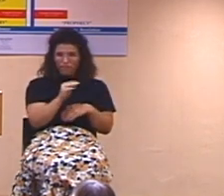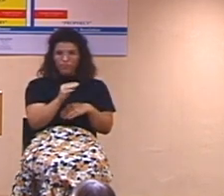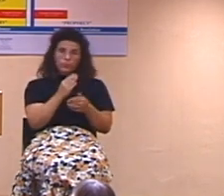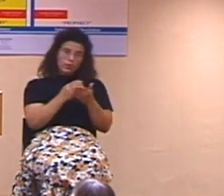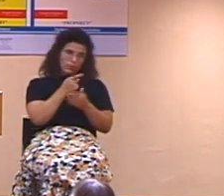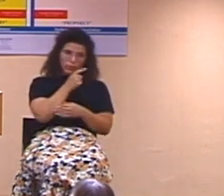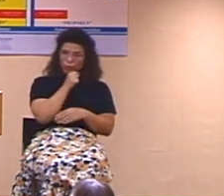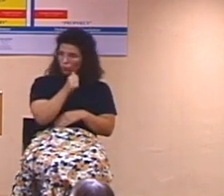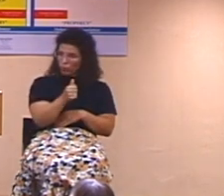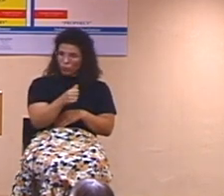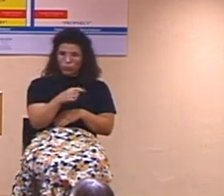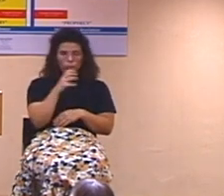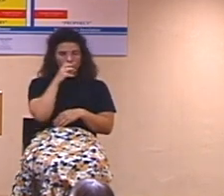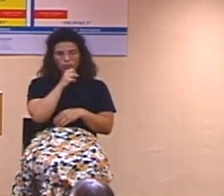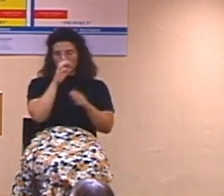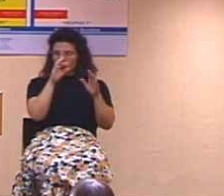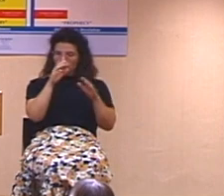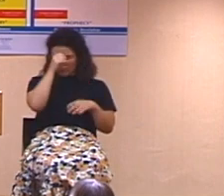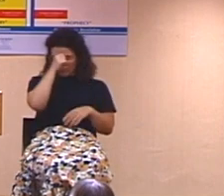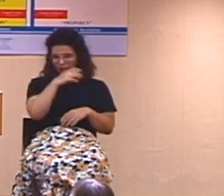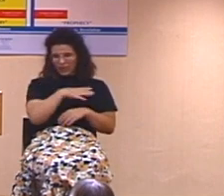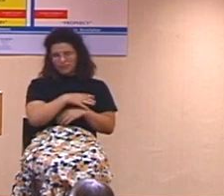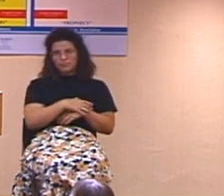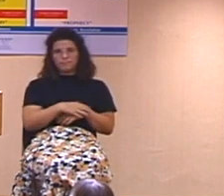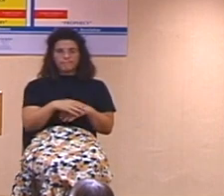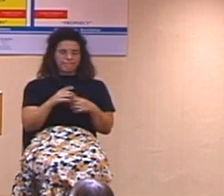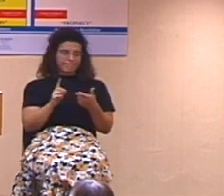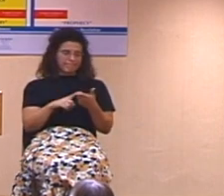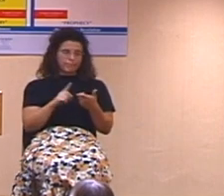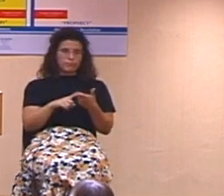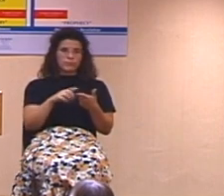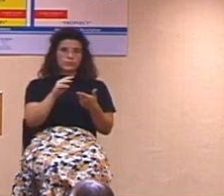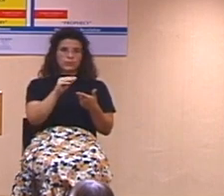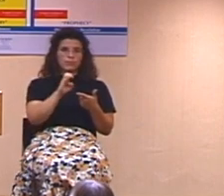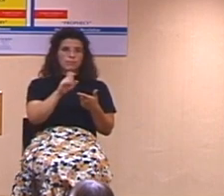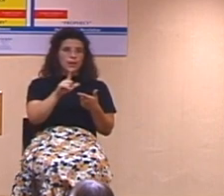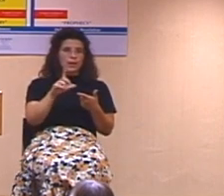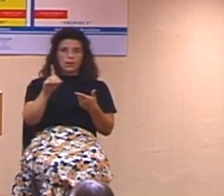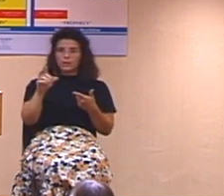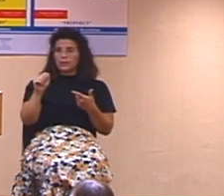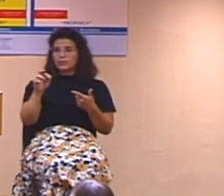Some of you don't. You missed a great guy. We had Mel Derry.